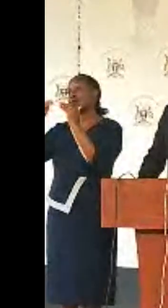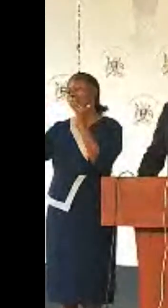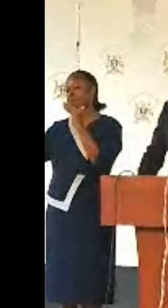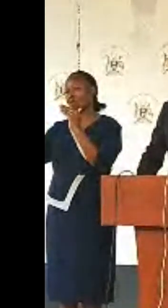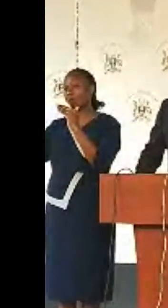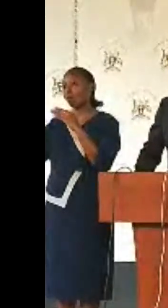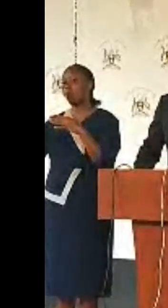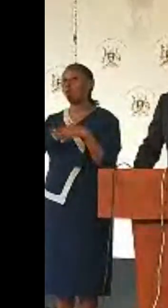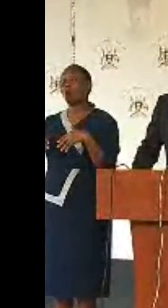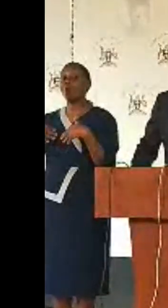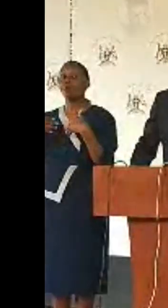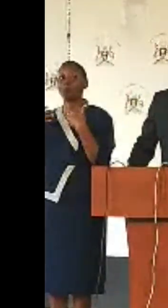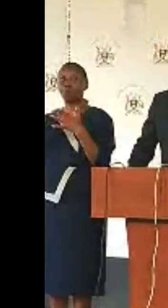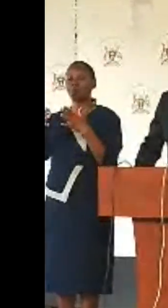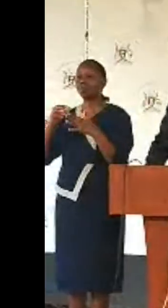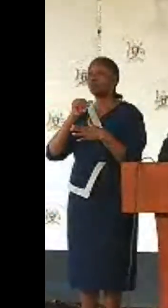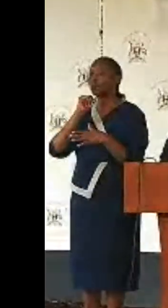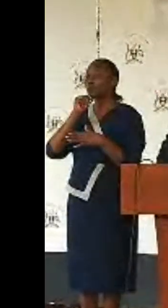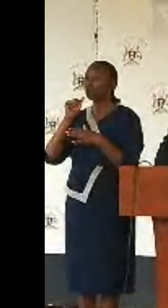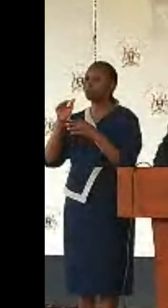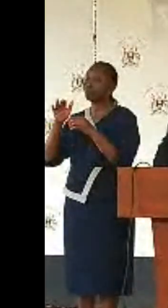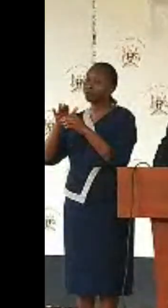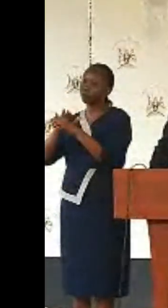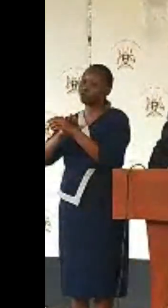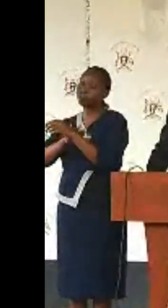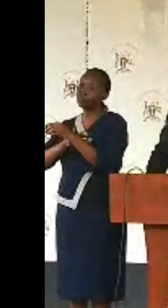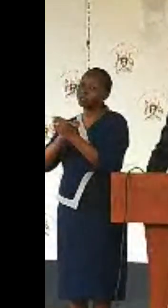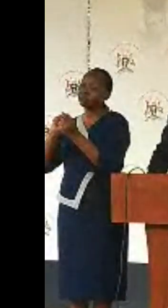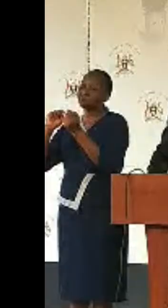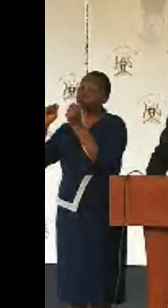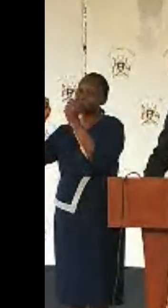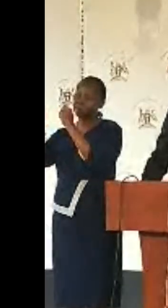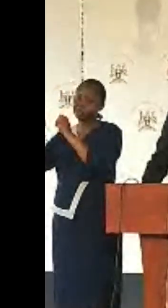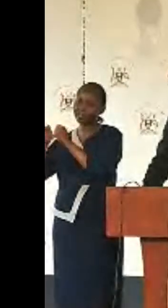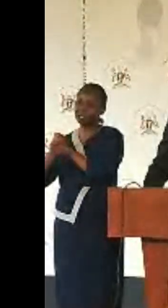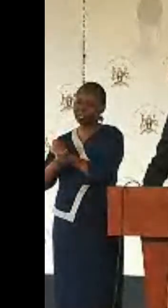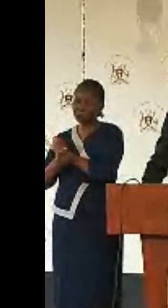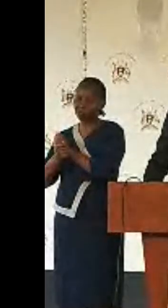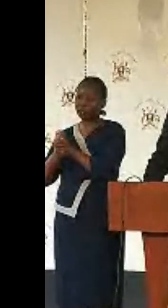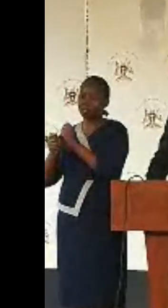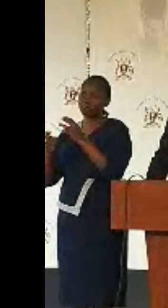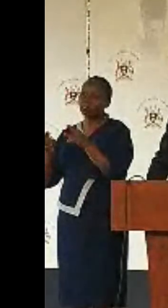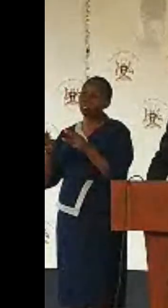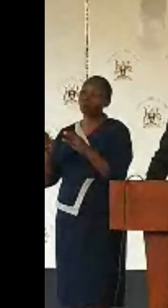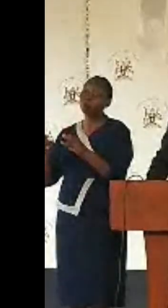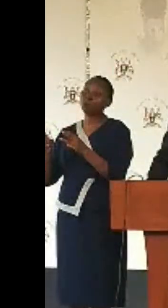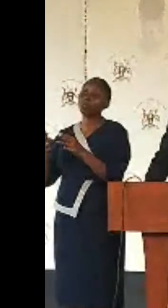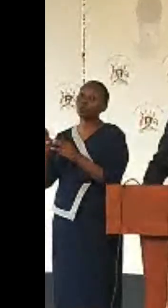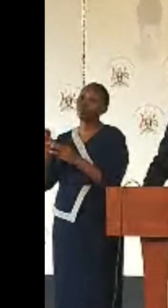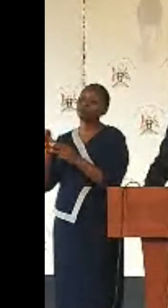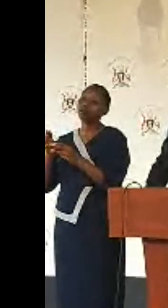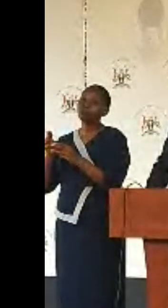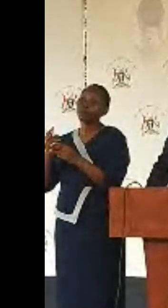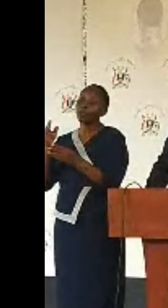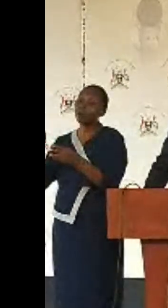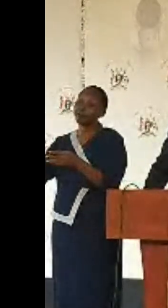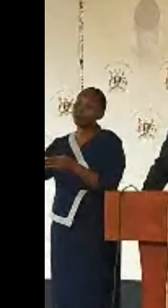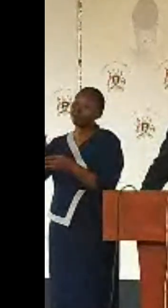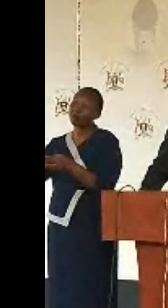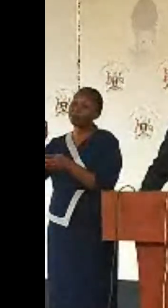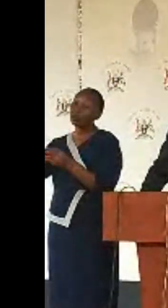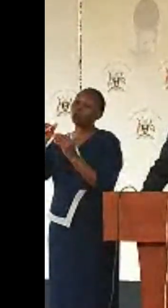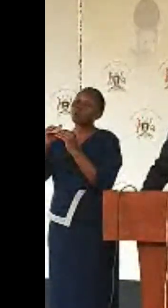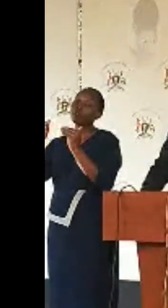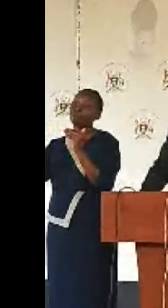although not completely changed the way that the UCE one has been done, has